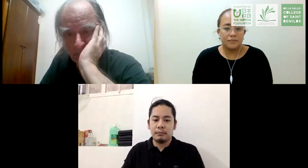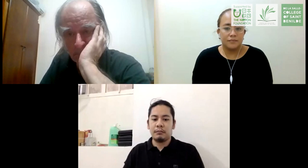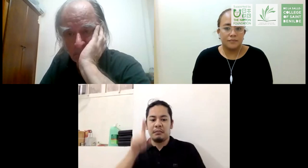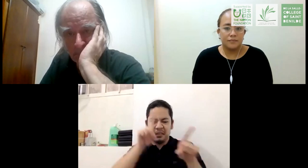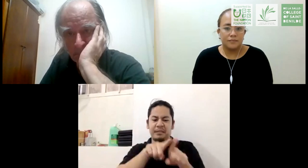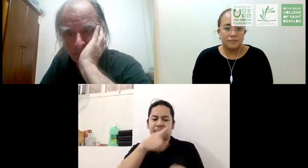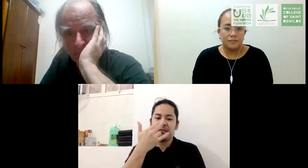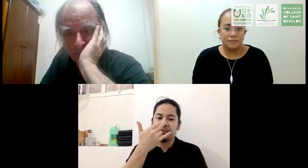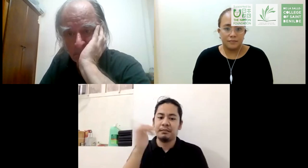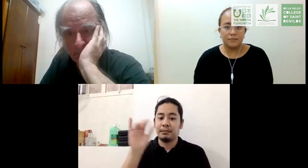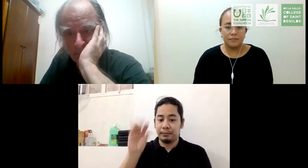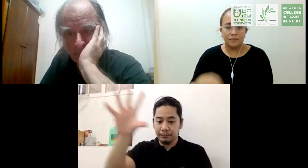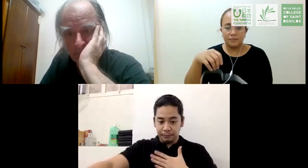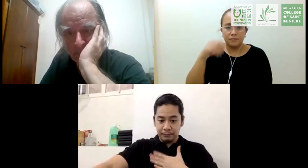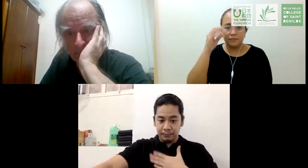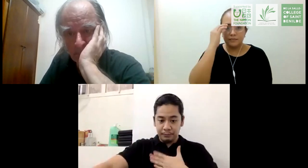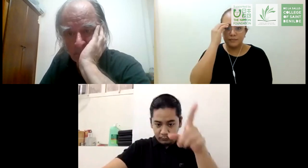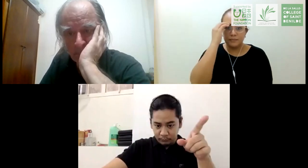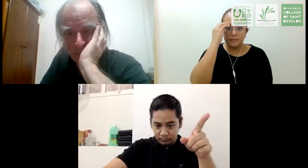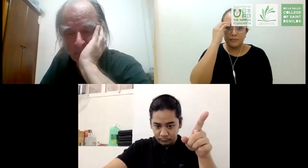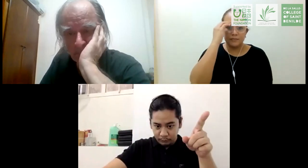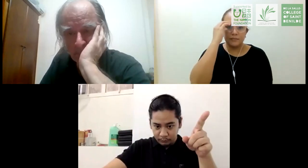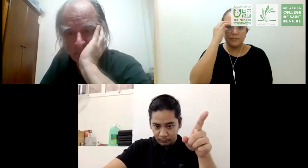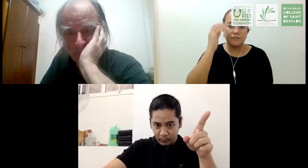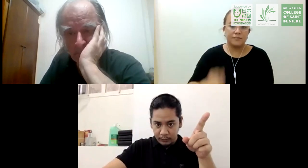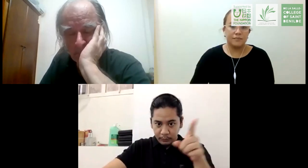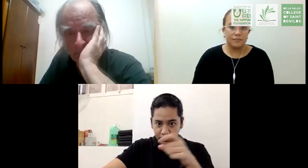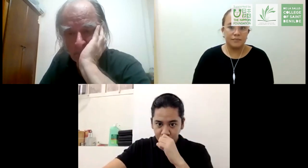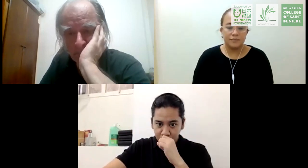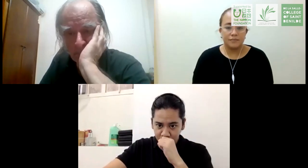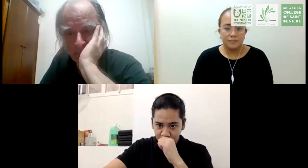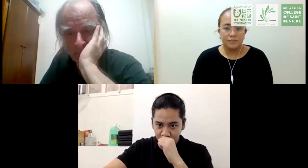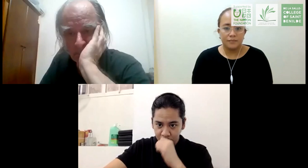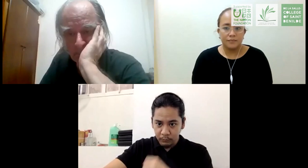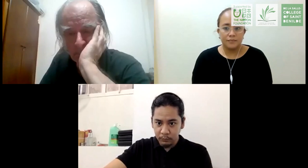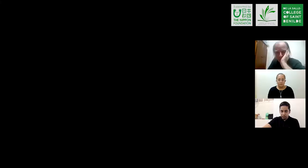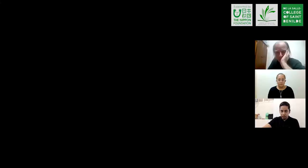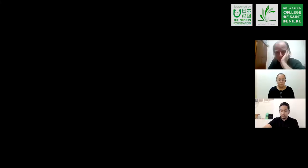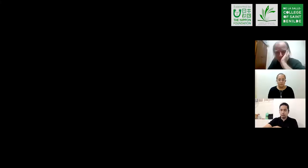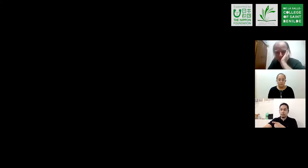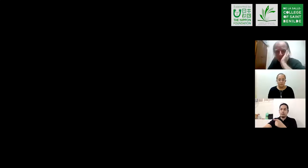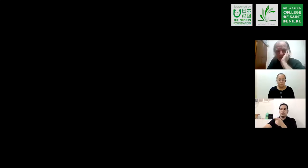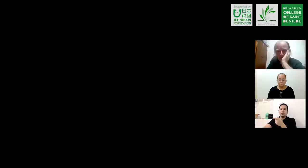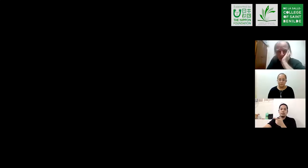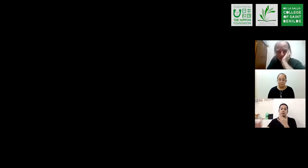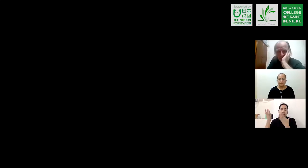Right? That's exactly what Nat just explained. Yeah. I'll put it